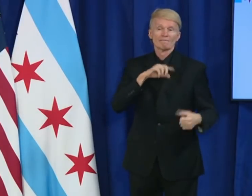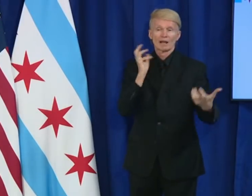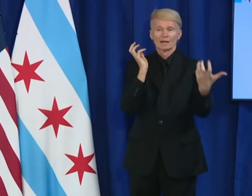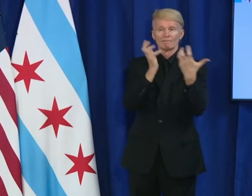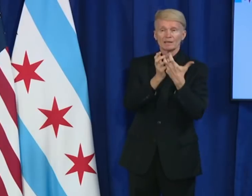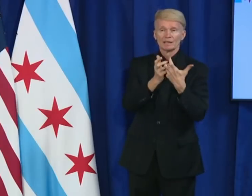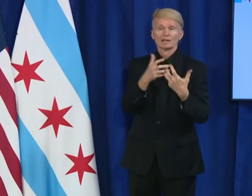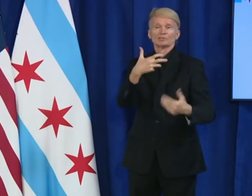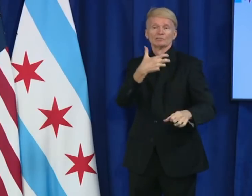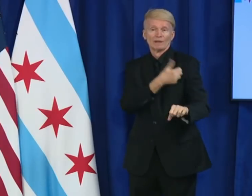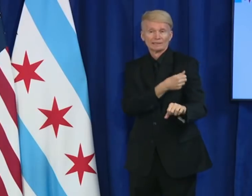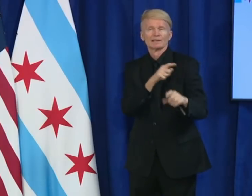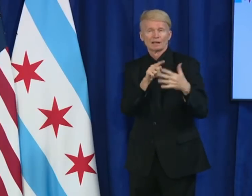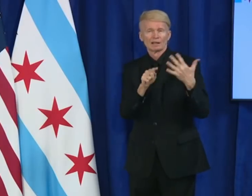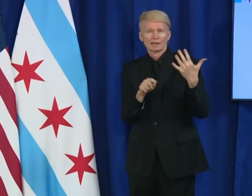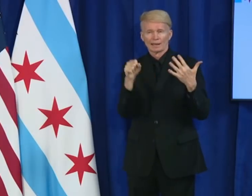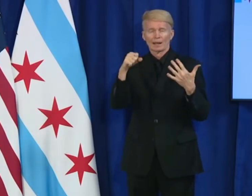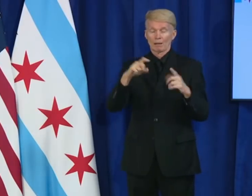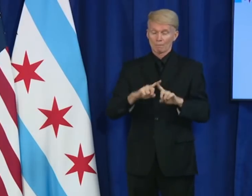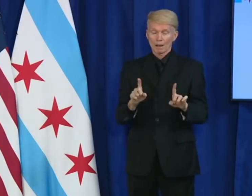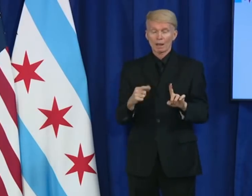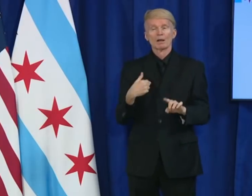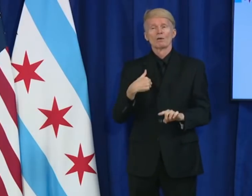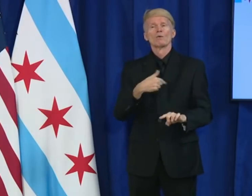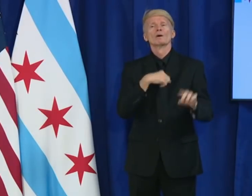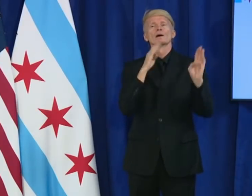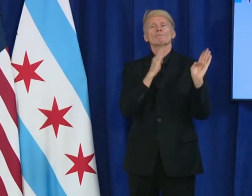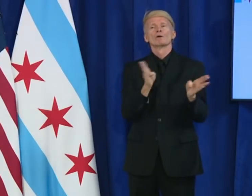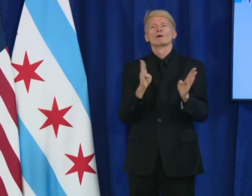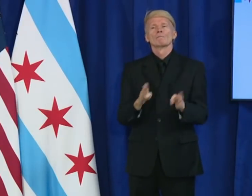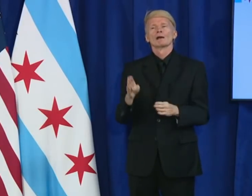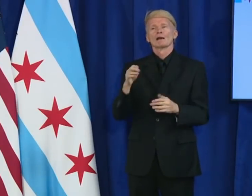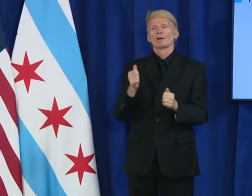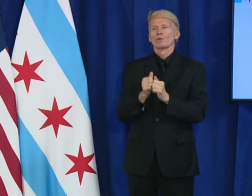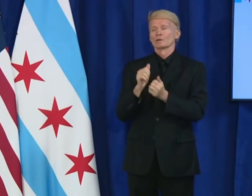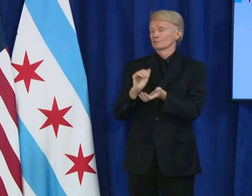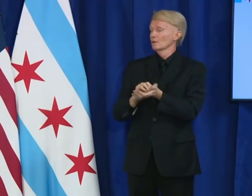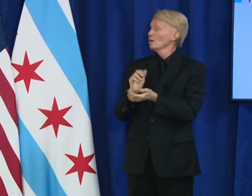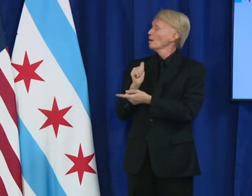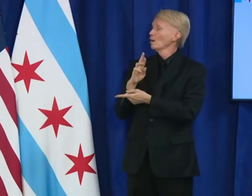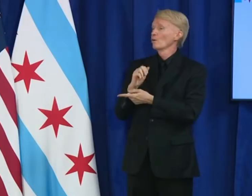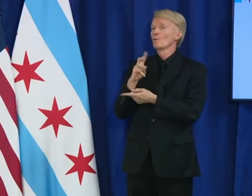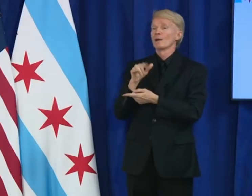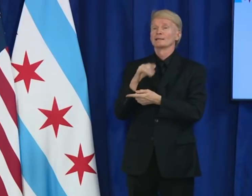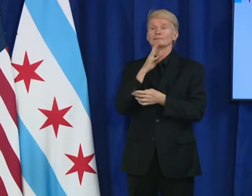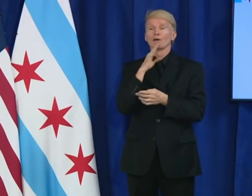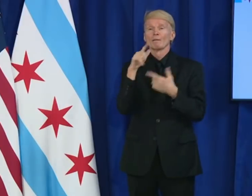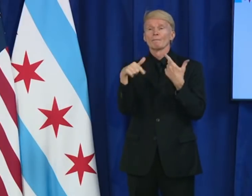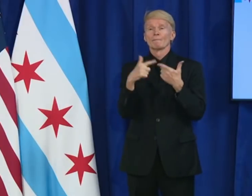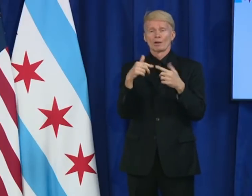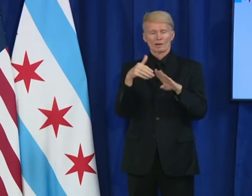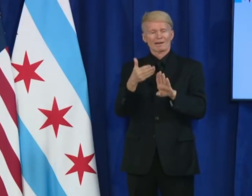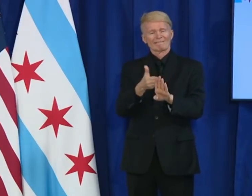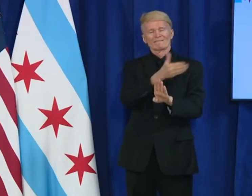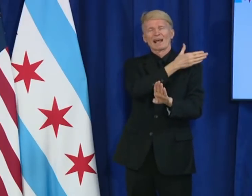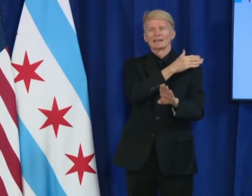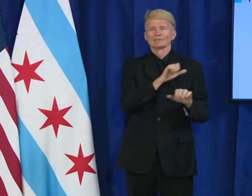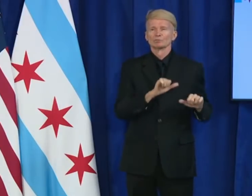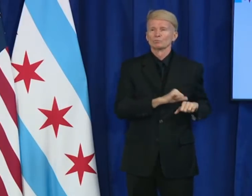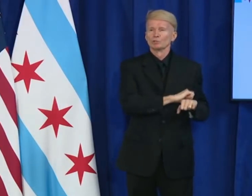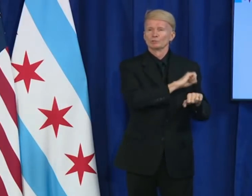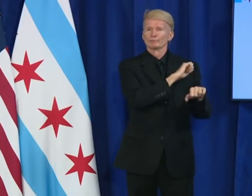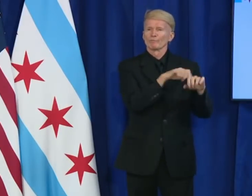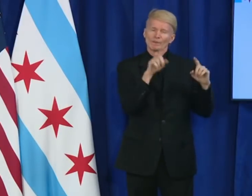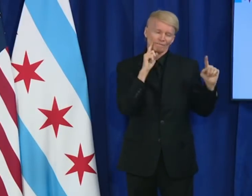et cetera. But we've also been doing a lot of preparedness work, as Dr. Arwady mentioned, in advance of this. So as she